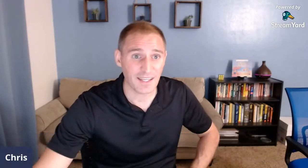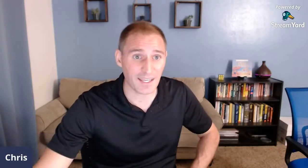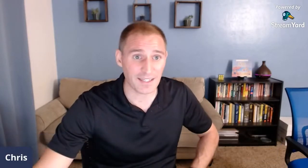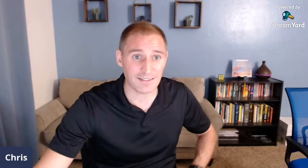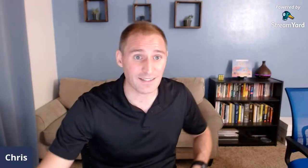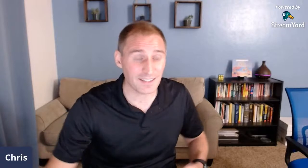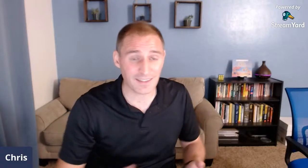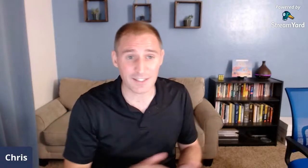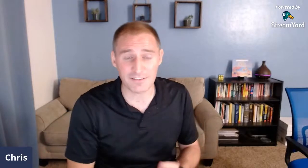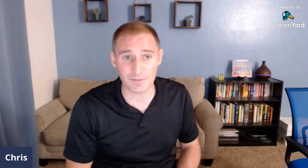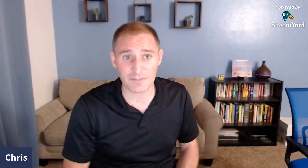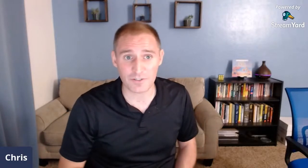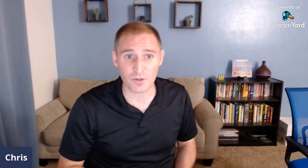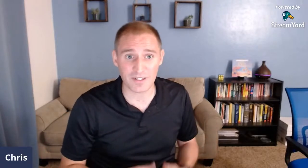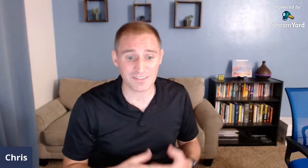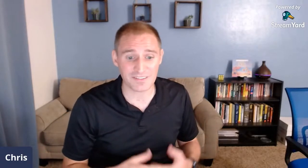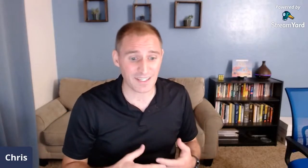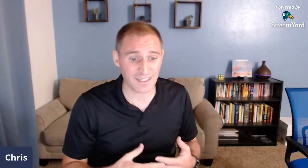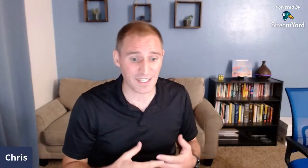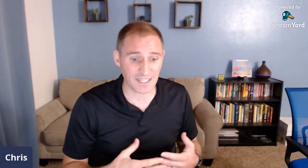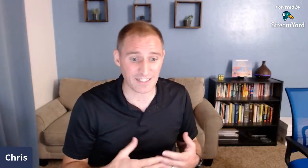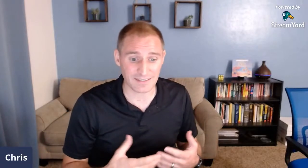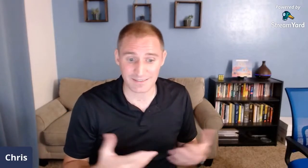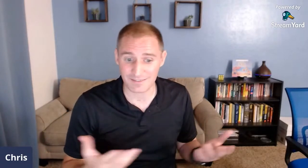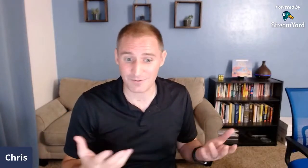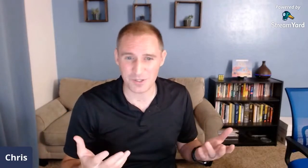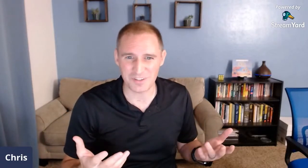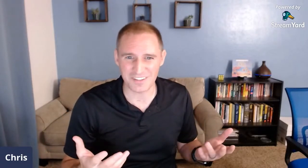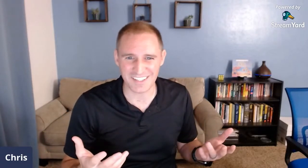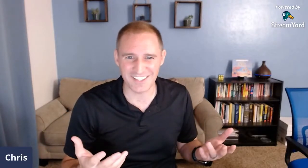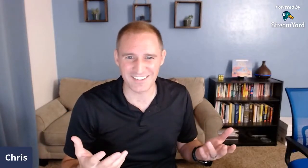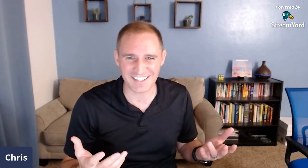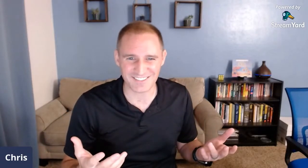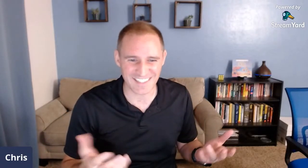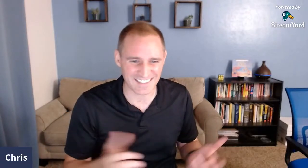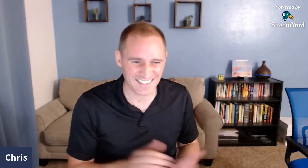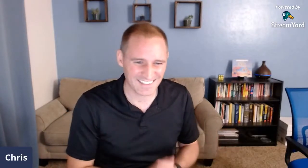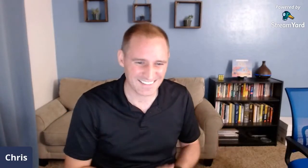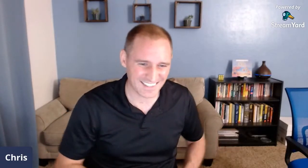And again, thank you so much for joining us tonight, and we will see you next week.